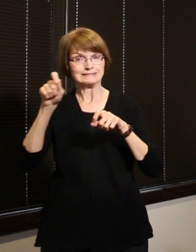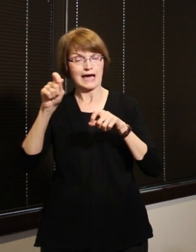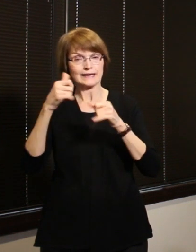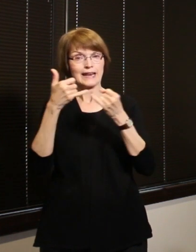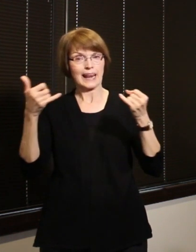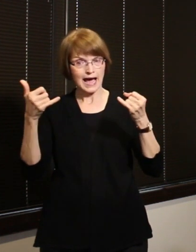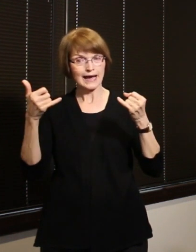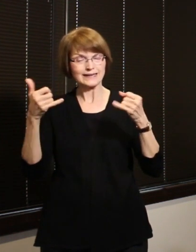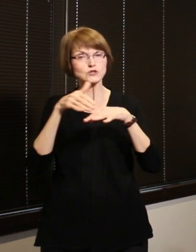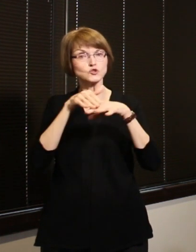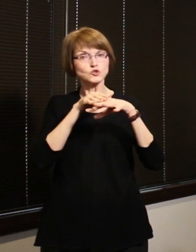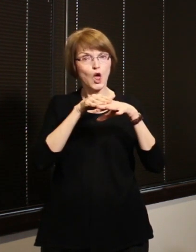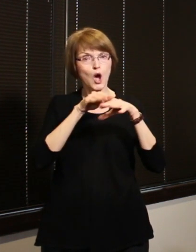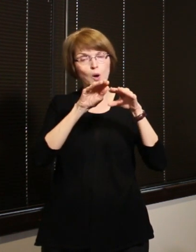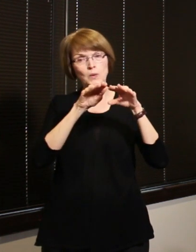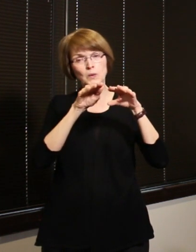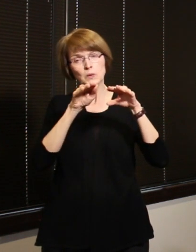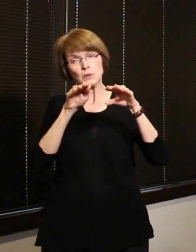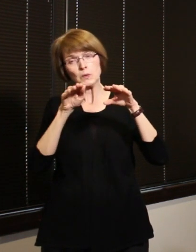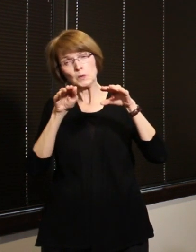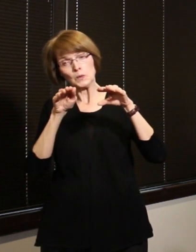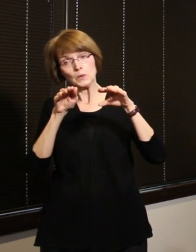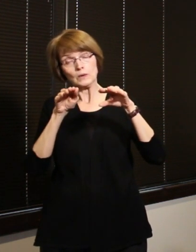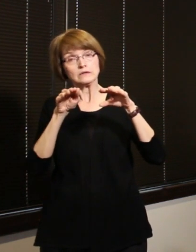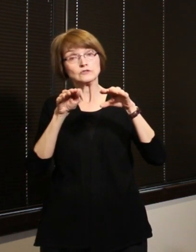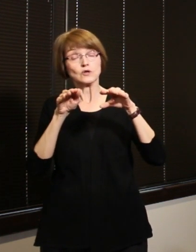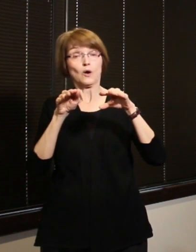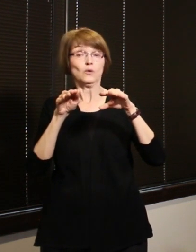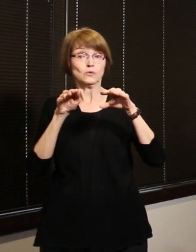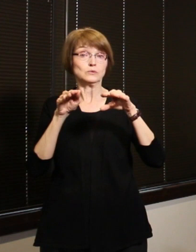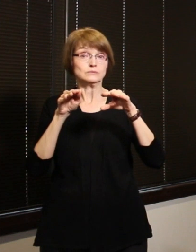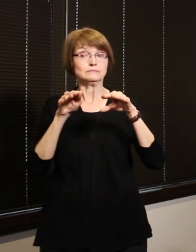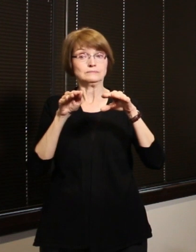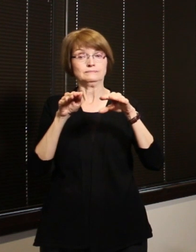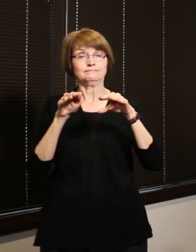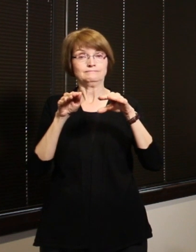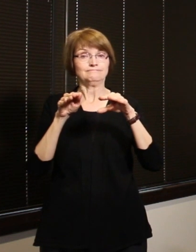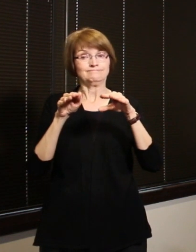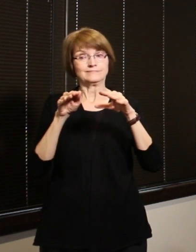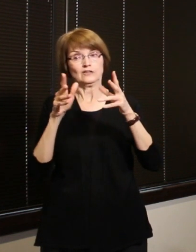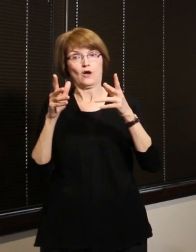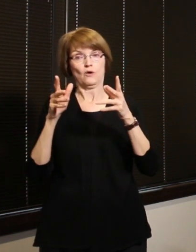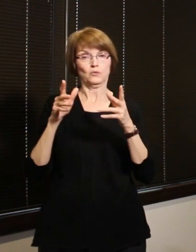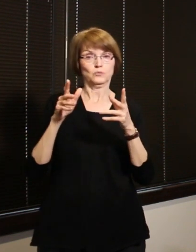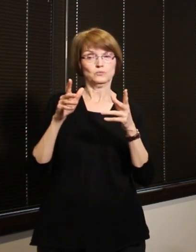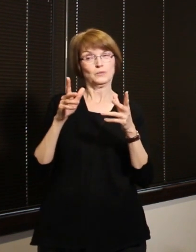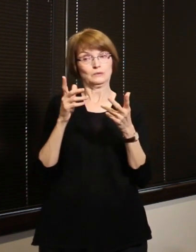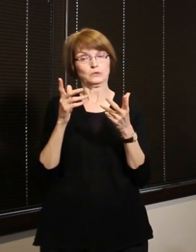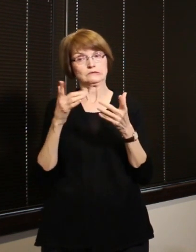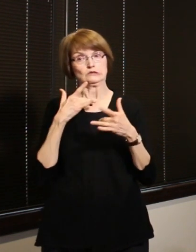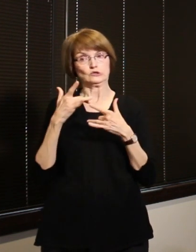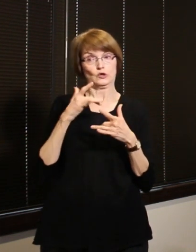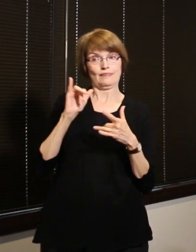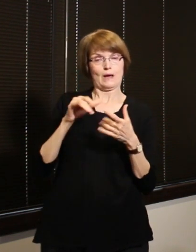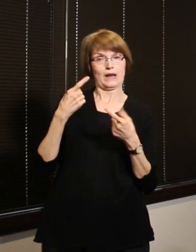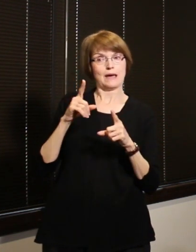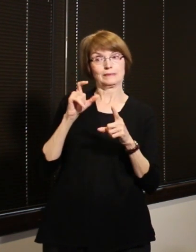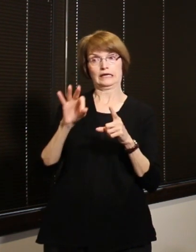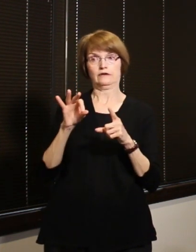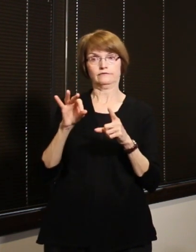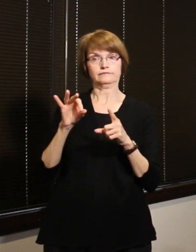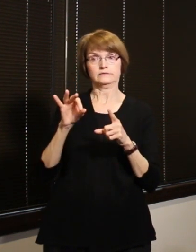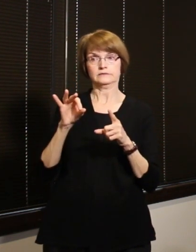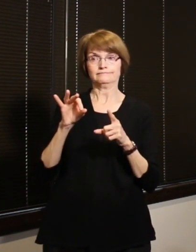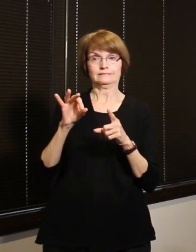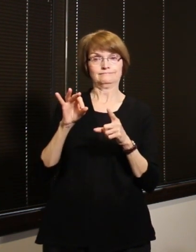slow decline, which is what we were afraid of if the rate of transmission wasn't coming down as far as we wanted it to. But we